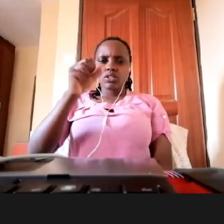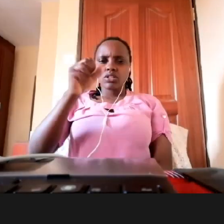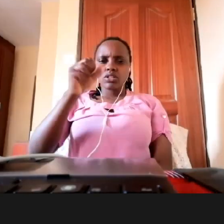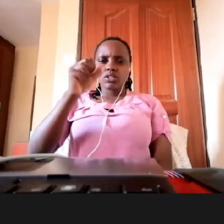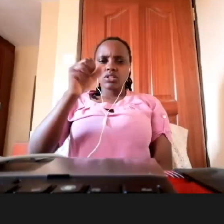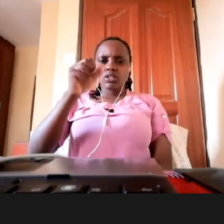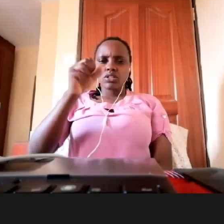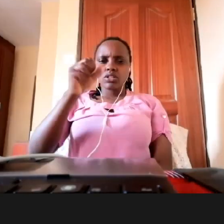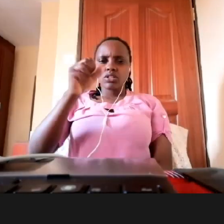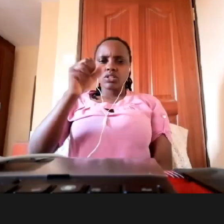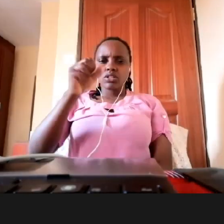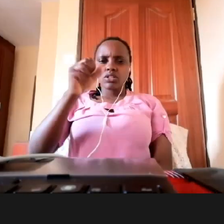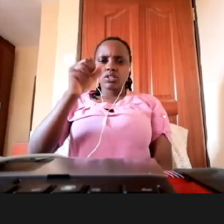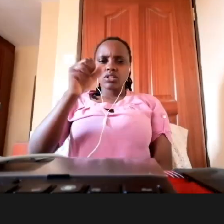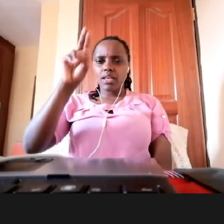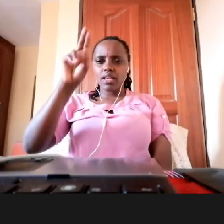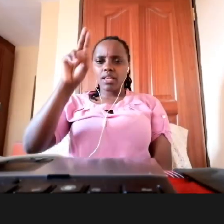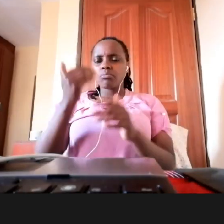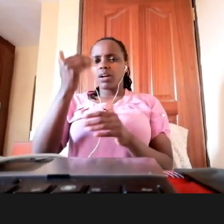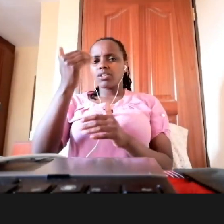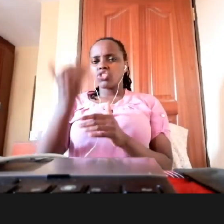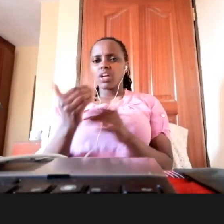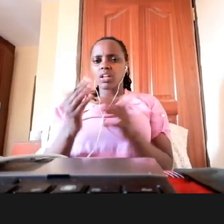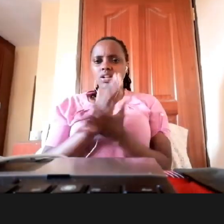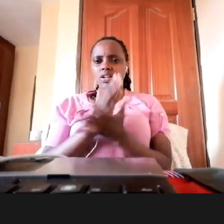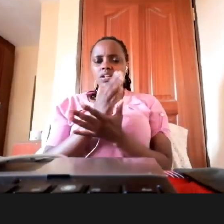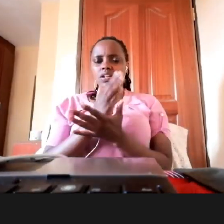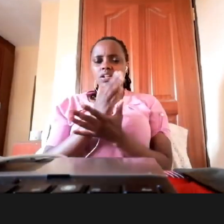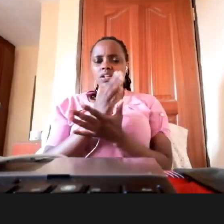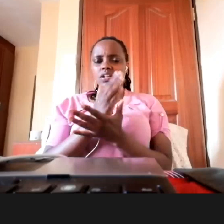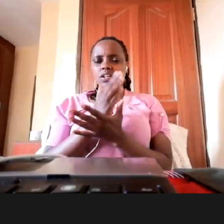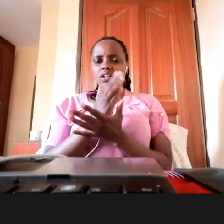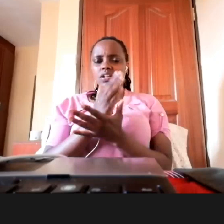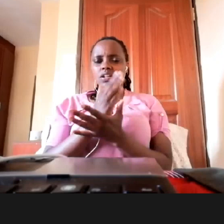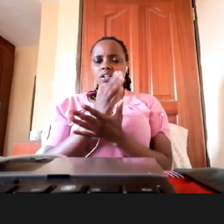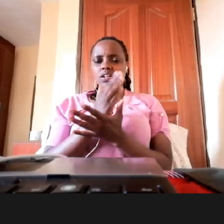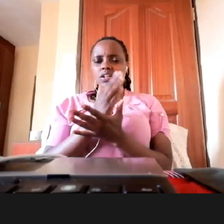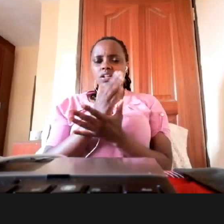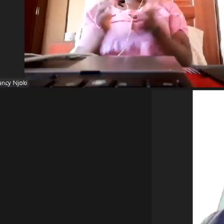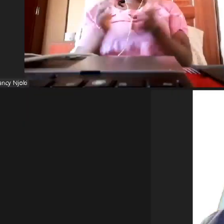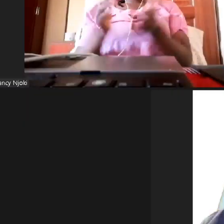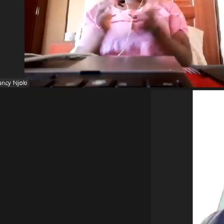the Gambia Child Protection Alliance, you have 7 minutes. The floor is yours.